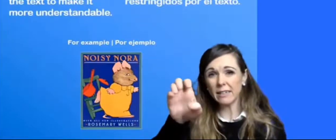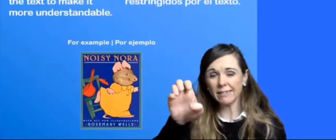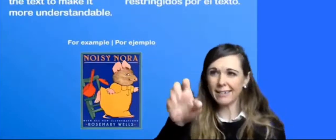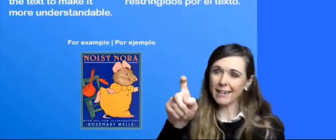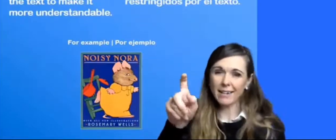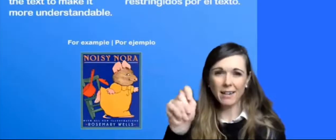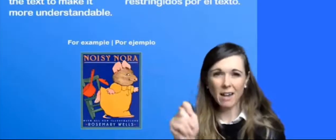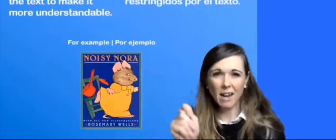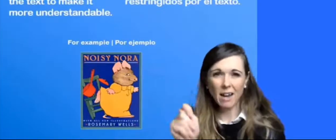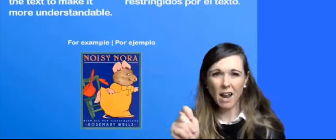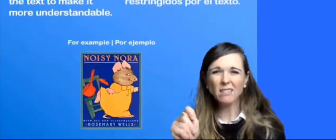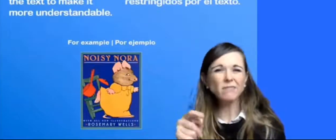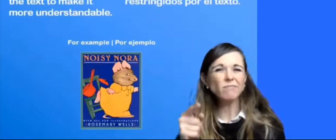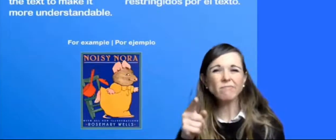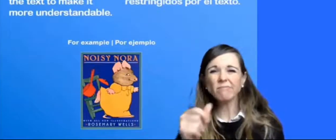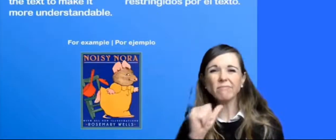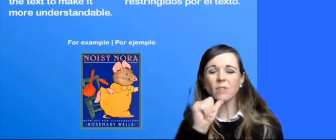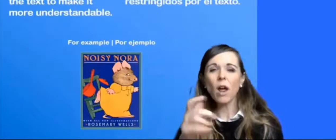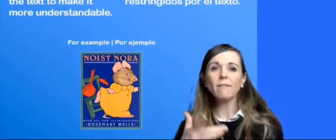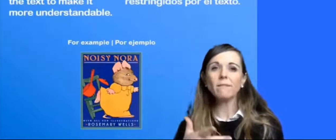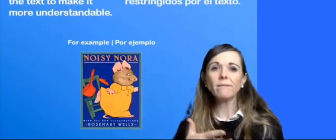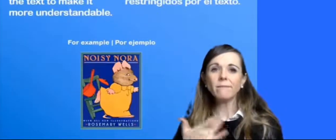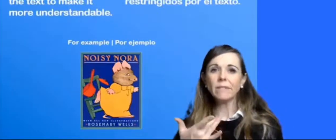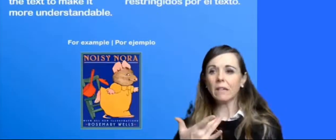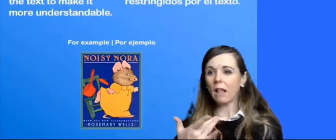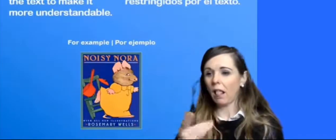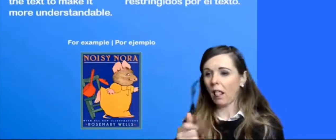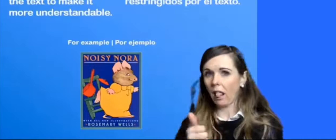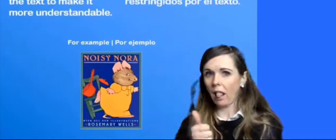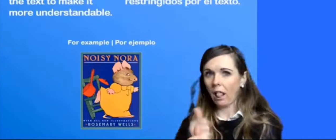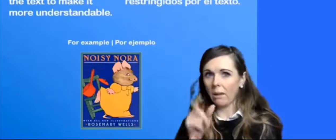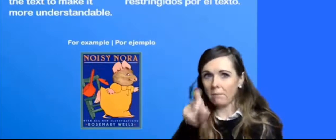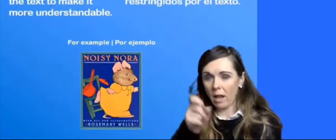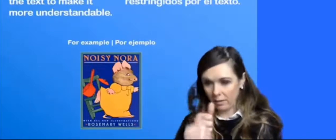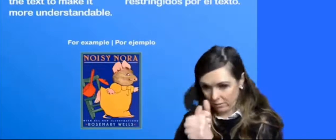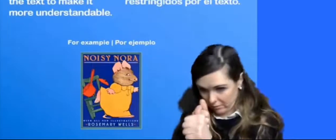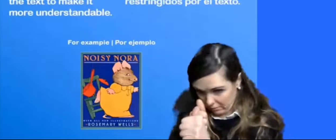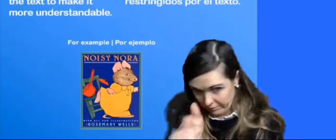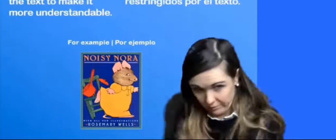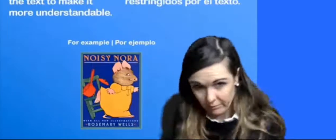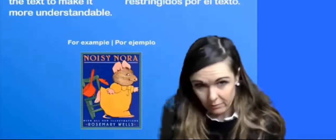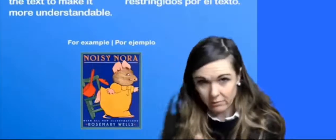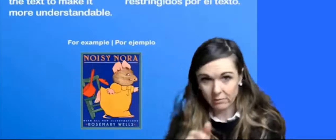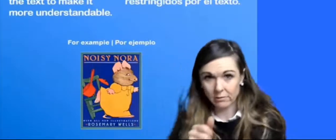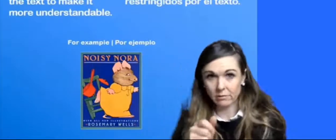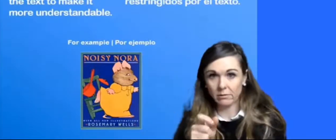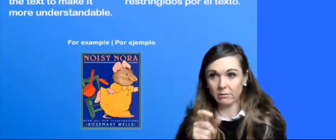so sometimes we'll see in a book the English text is,